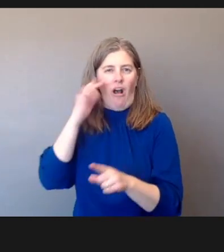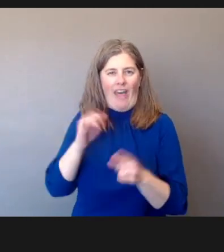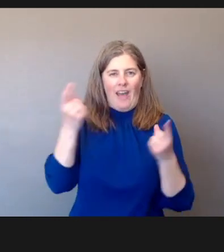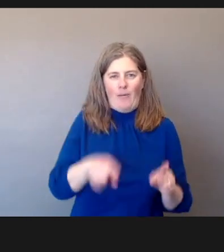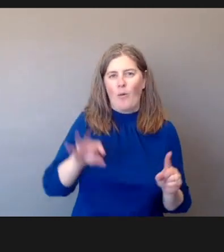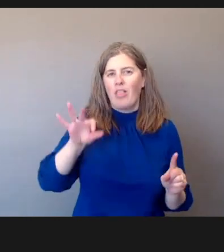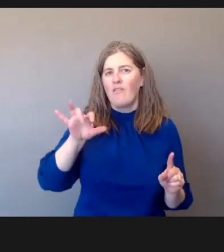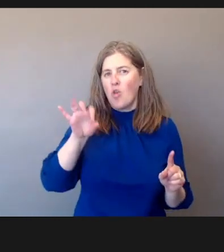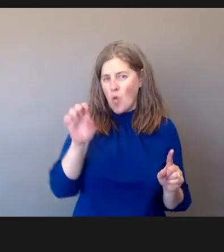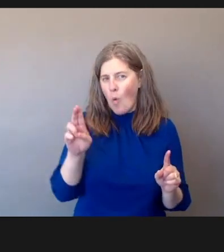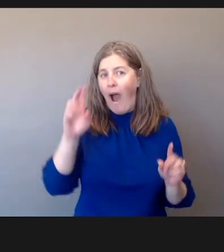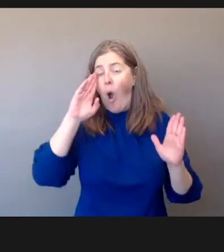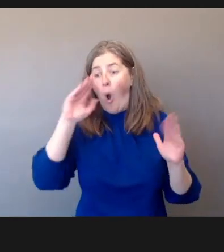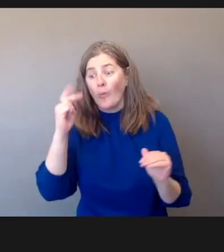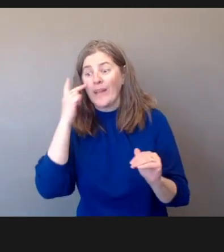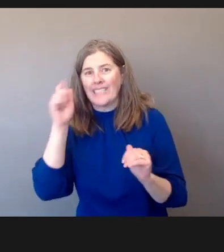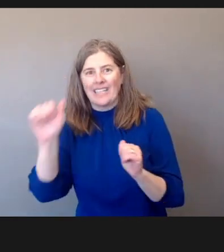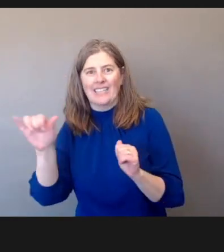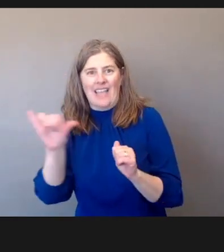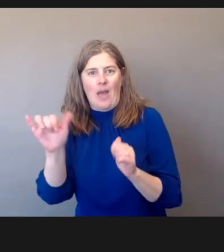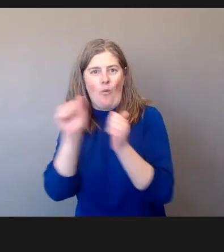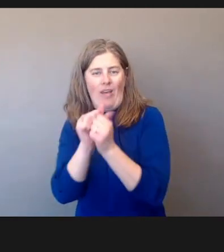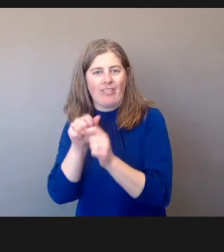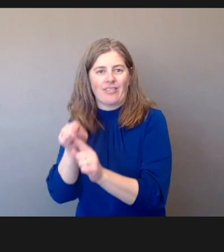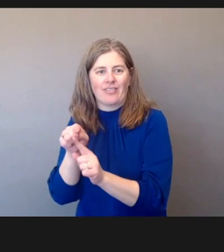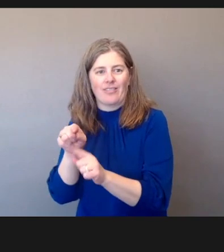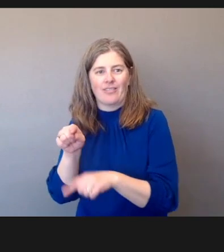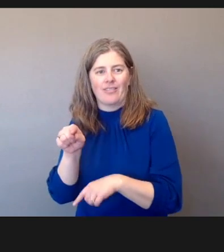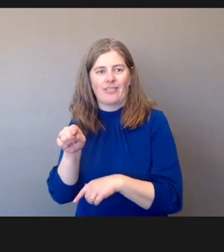And I hope we see that with